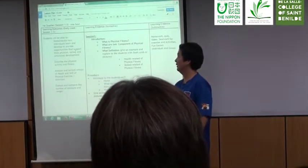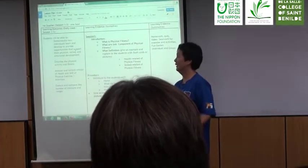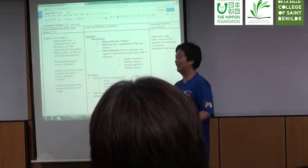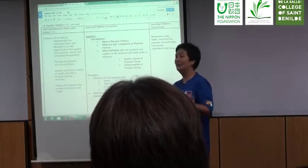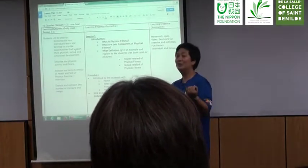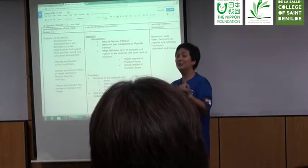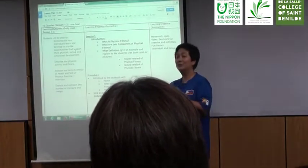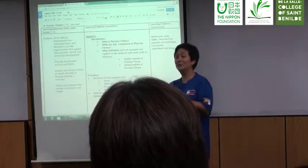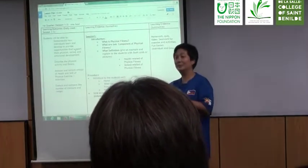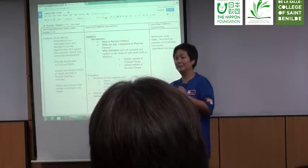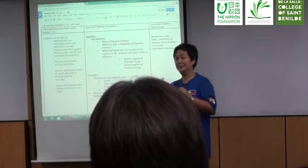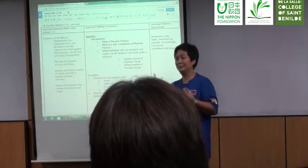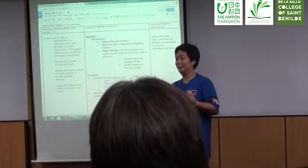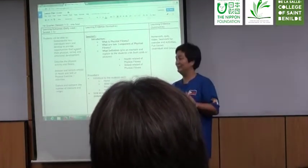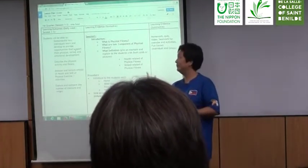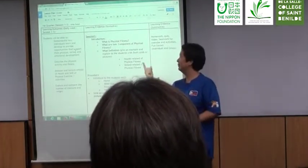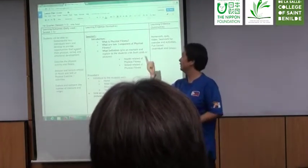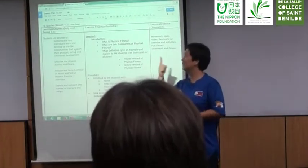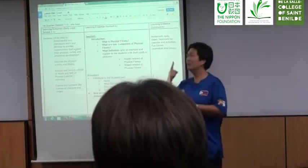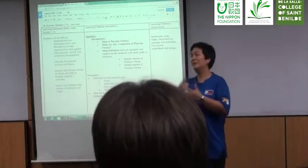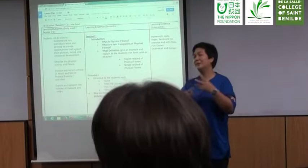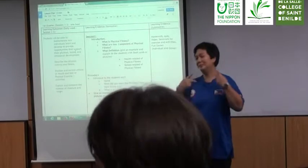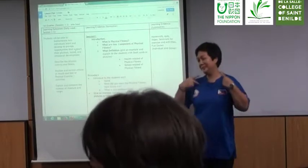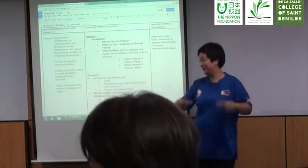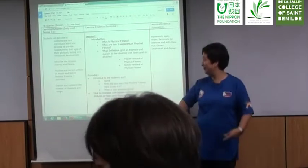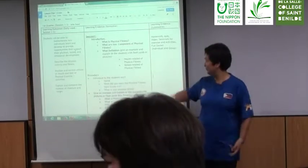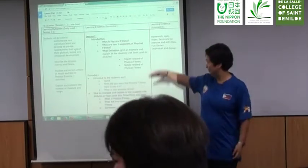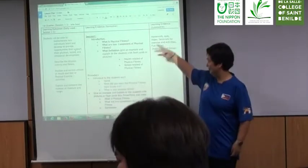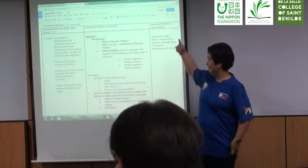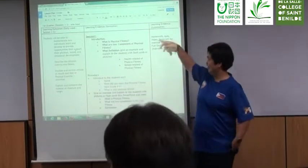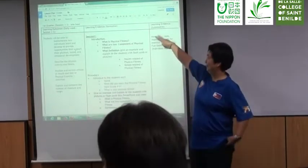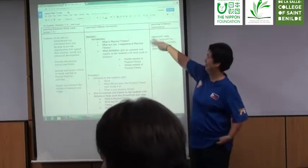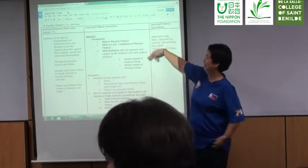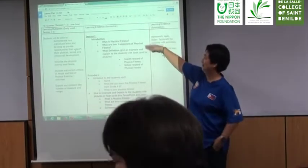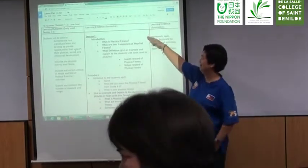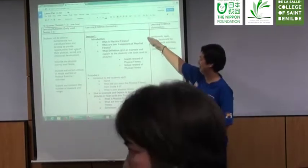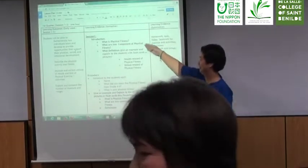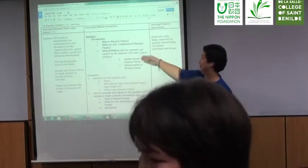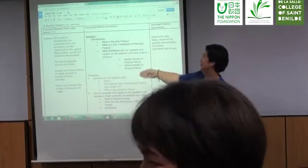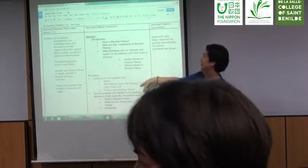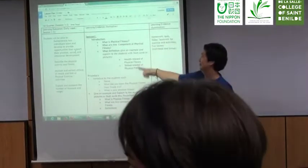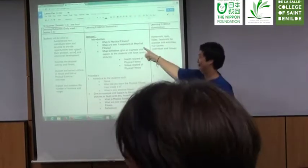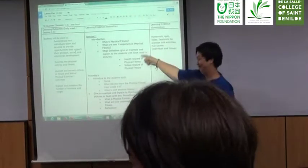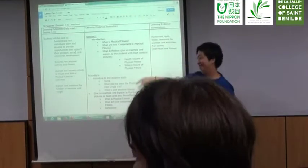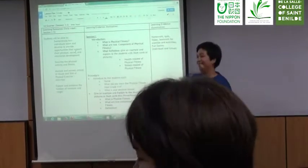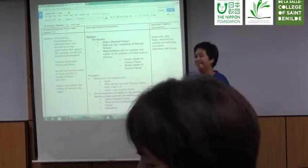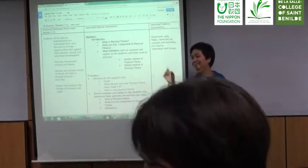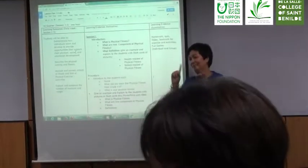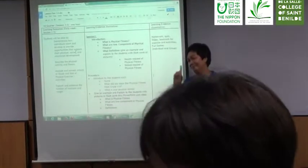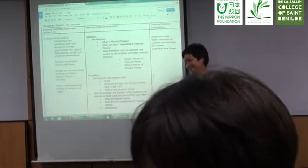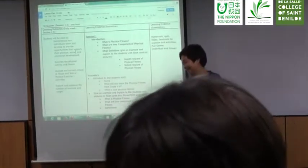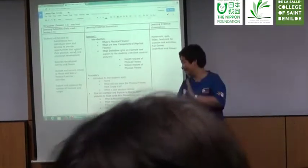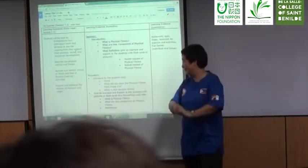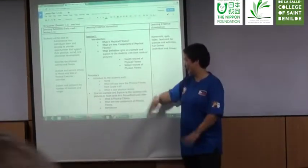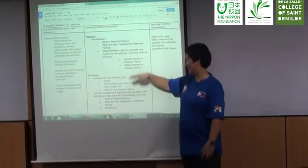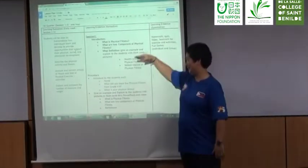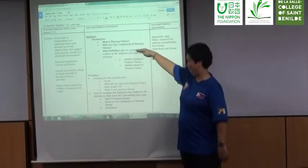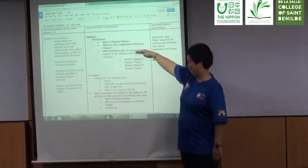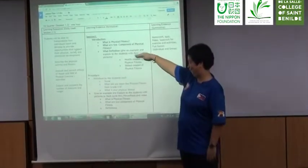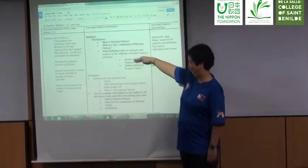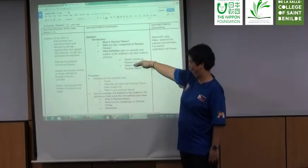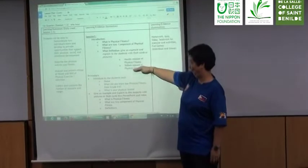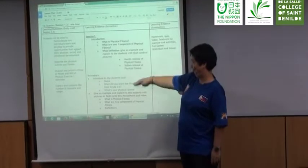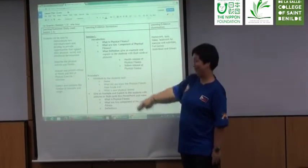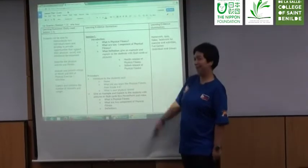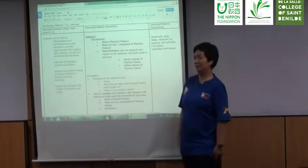exact measurement of what that is. So for the body,